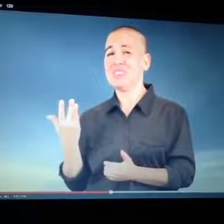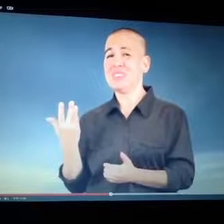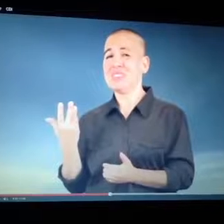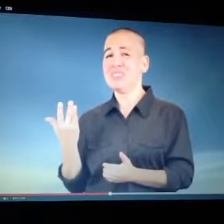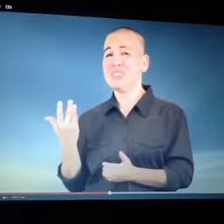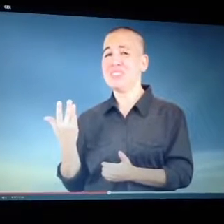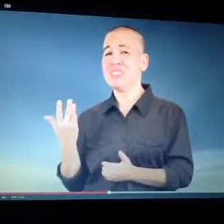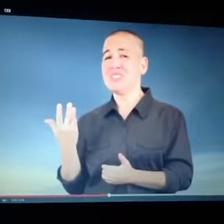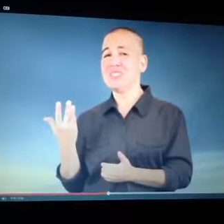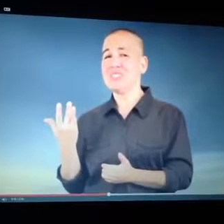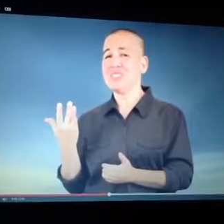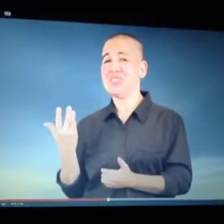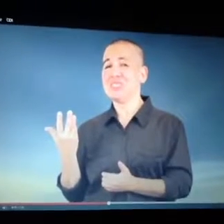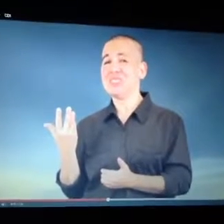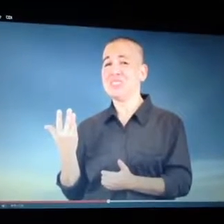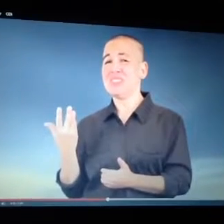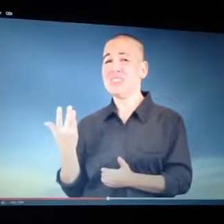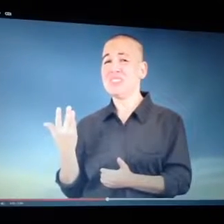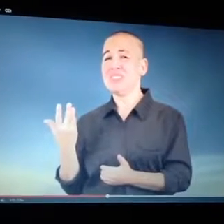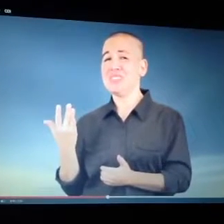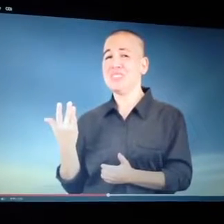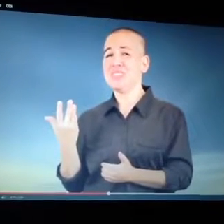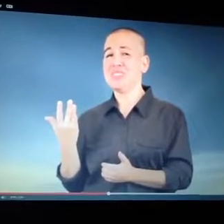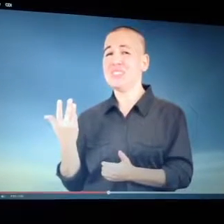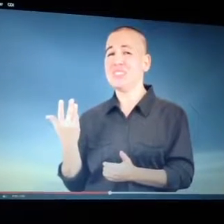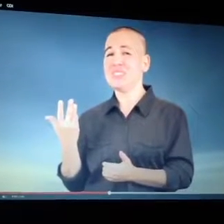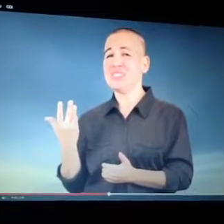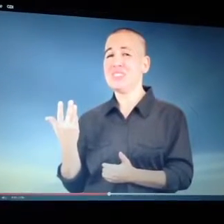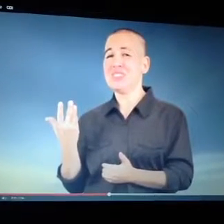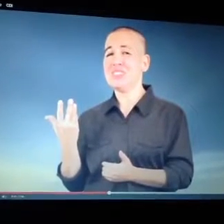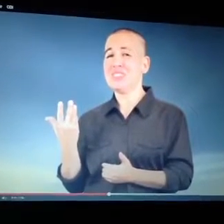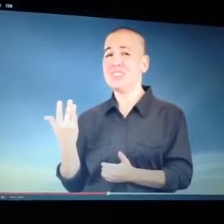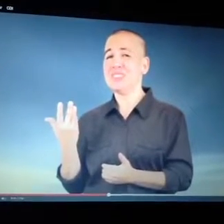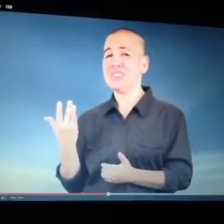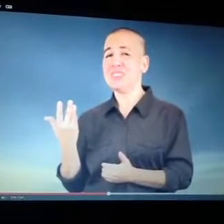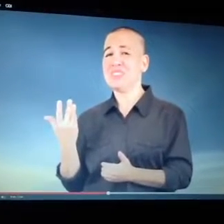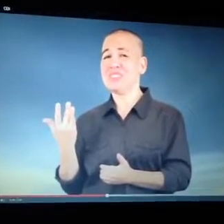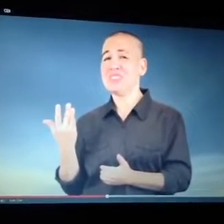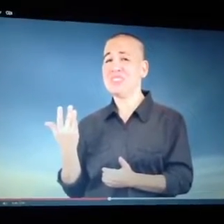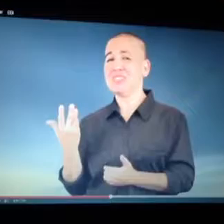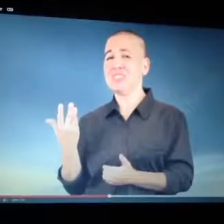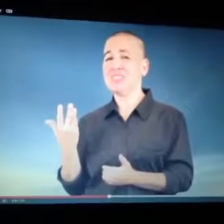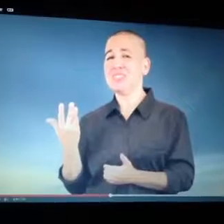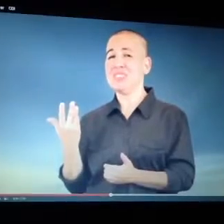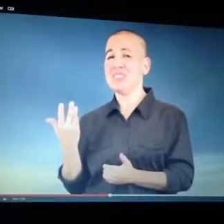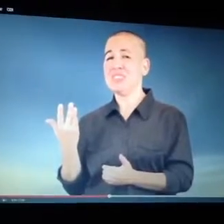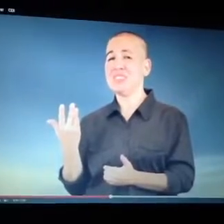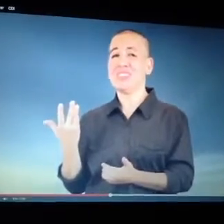for? I don't have any more money to pay for interpreting services.